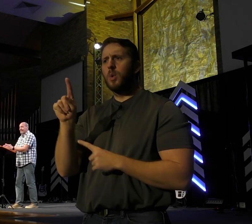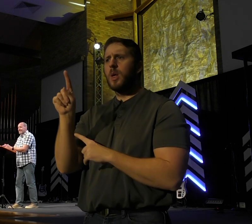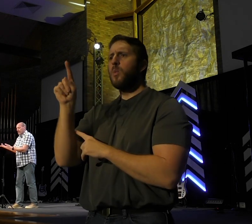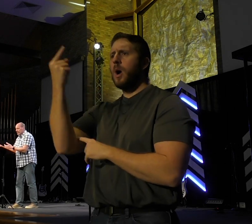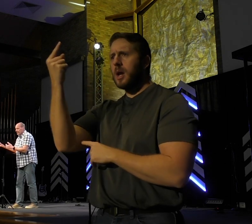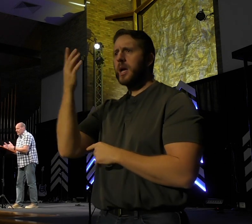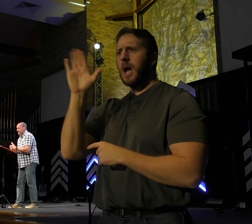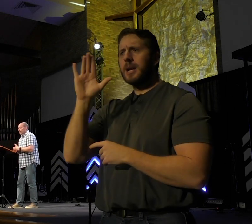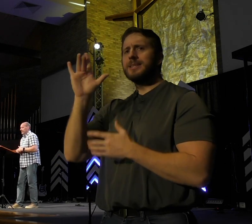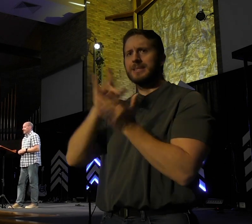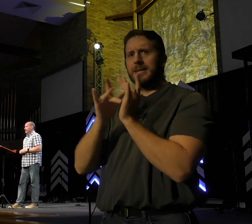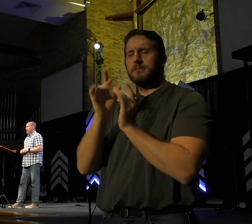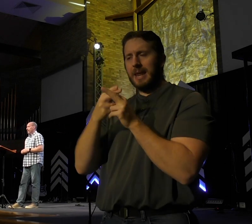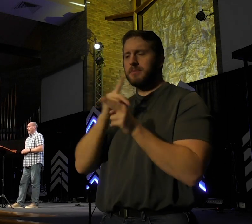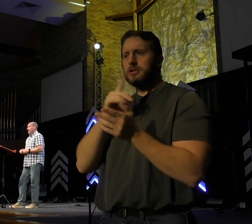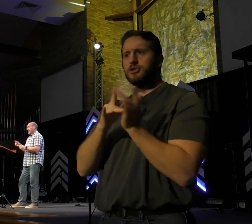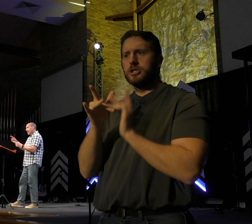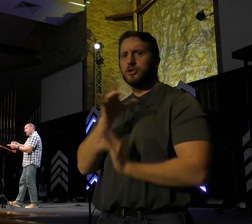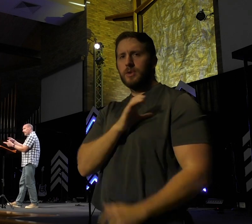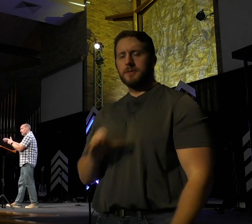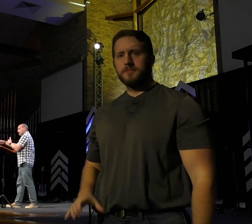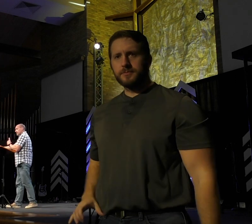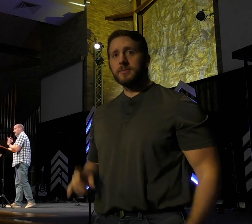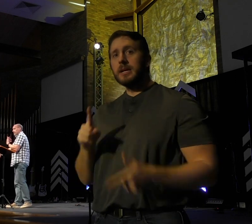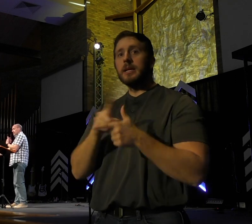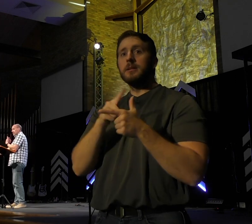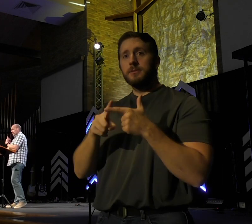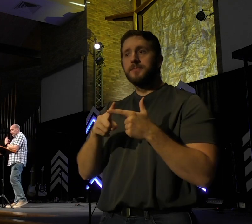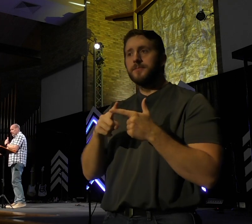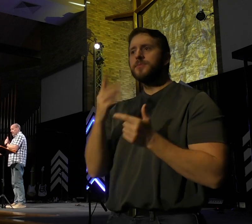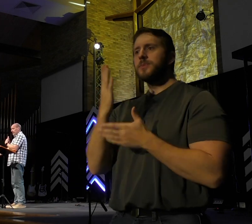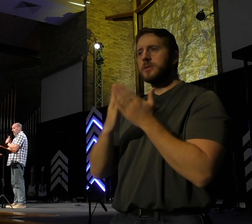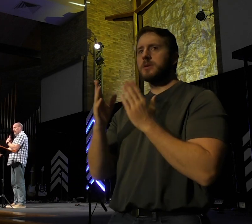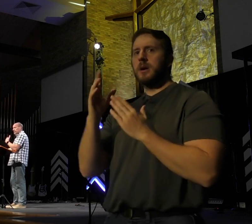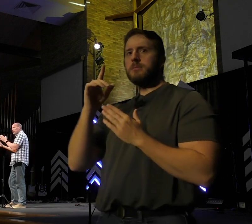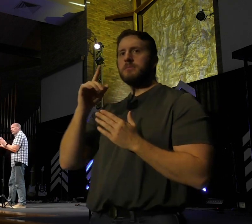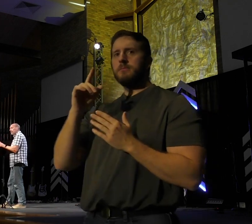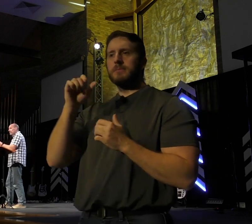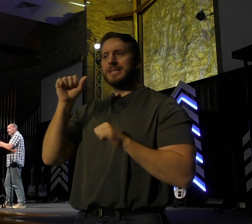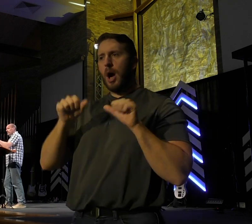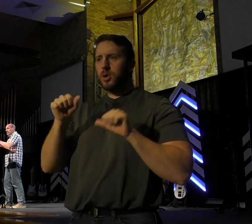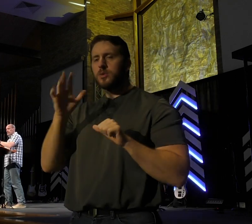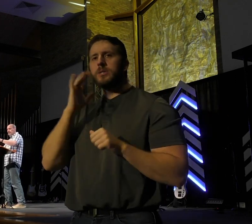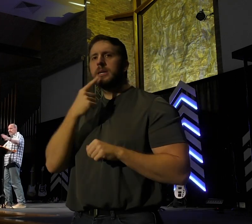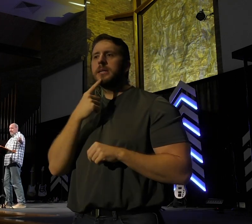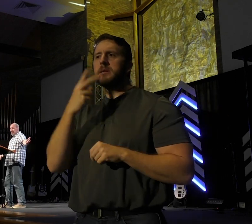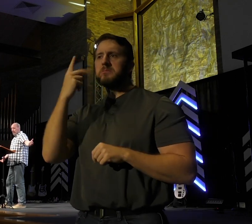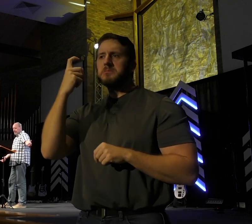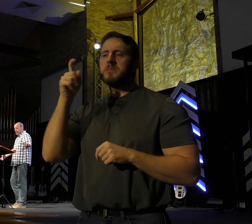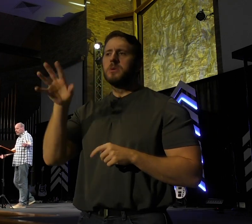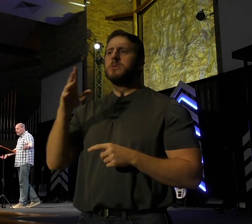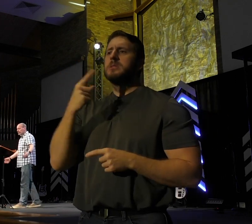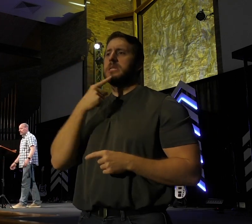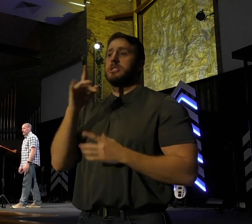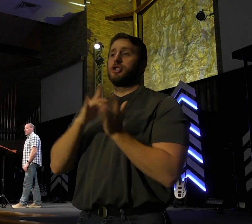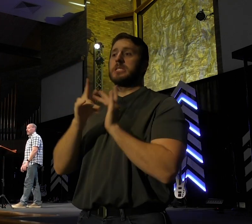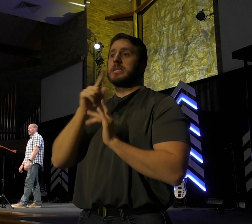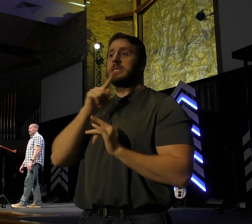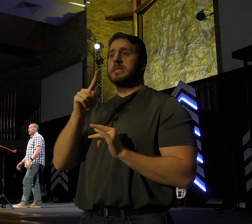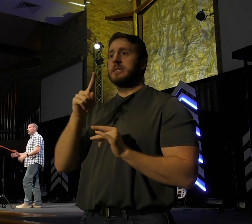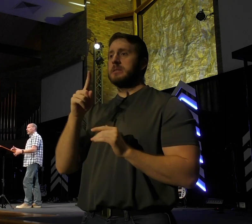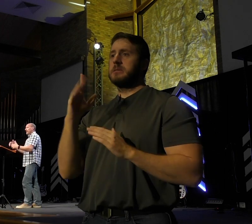God, and his name is Jesus Christ. And then here's what skeptics will say. They'll say, well, if you claim that Jesus is